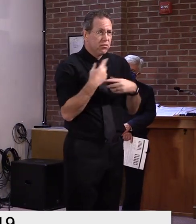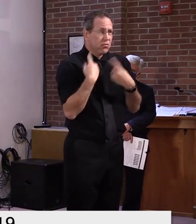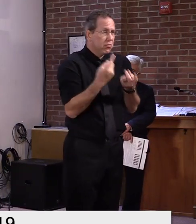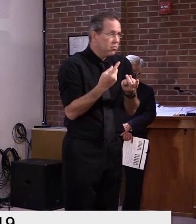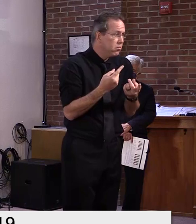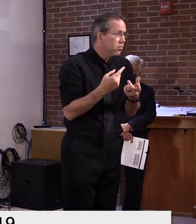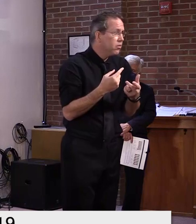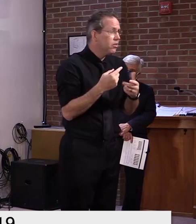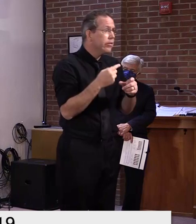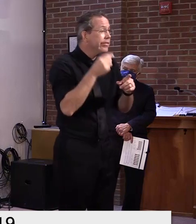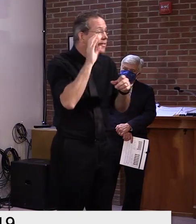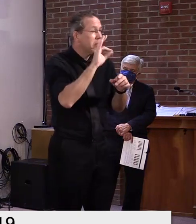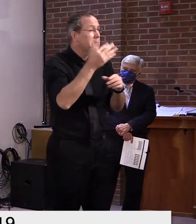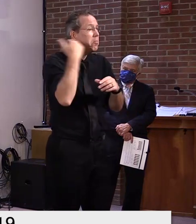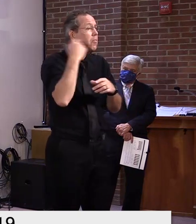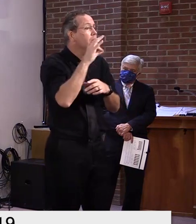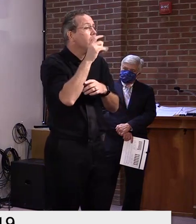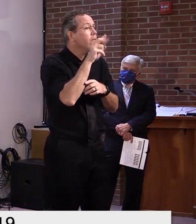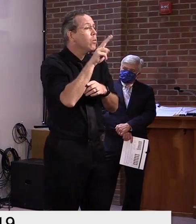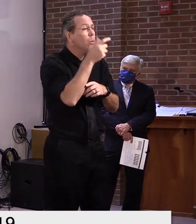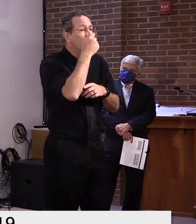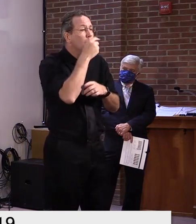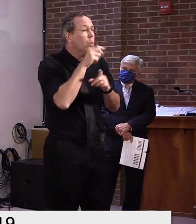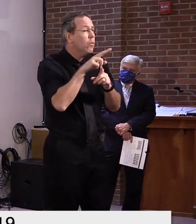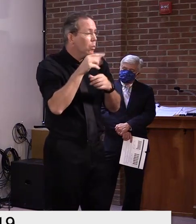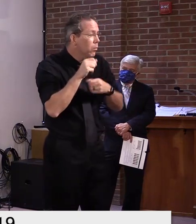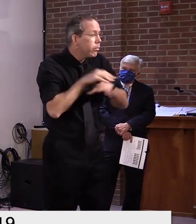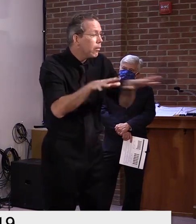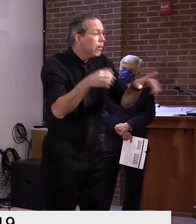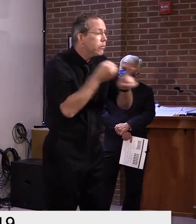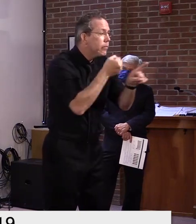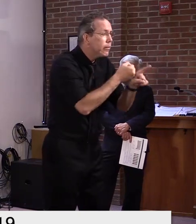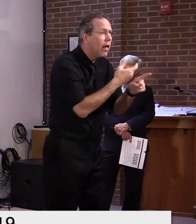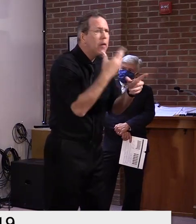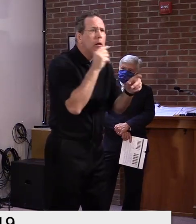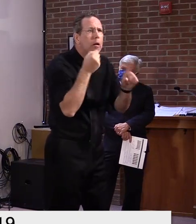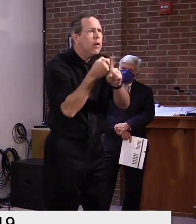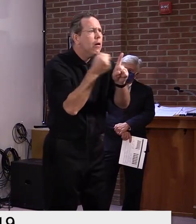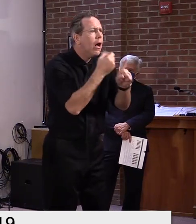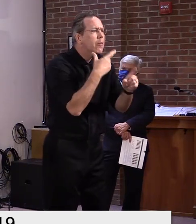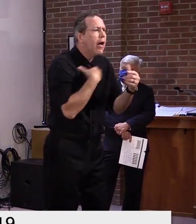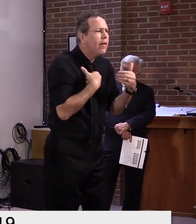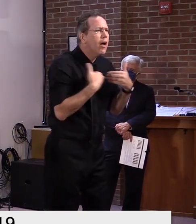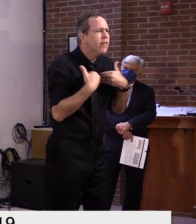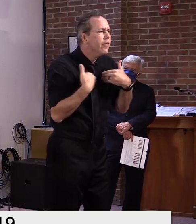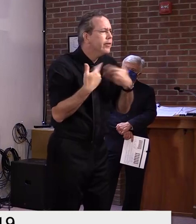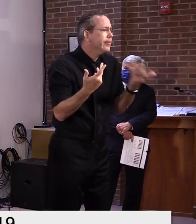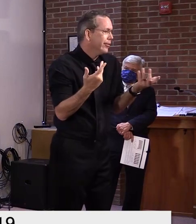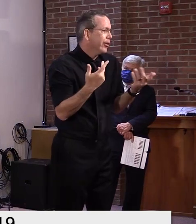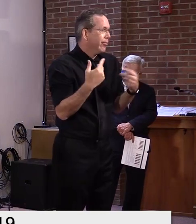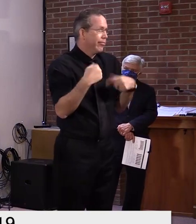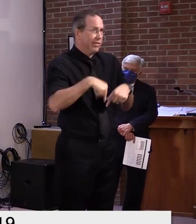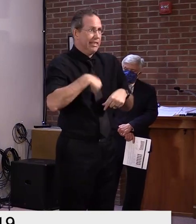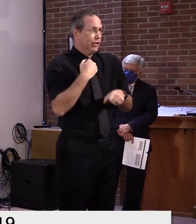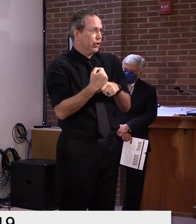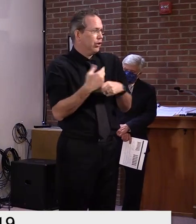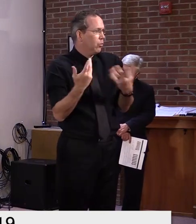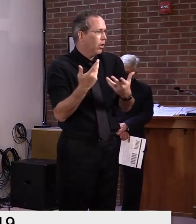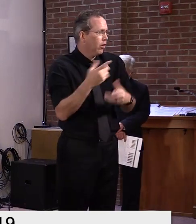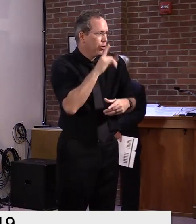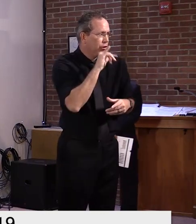rate of compliance in terms of the vaccine has been, but I would expect that people are paying more attention. They can see the